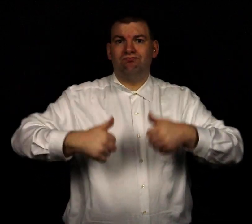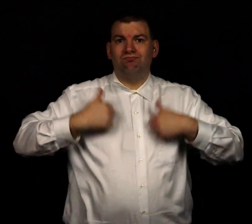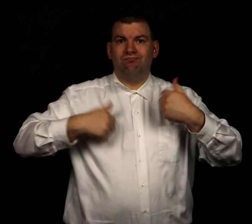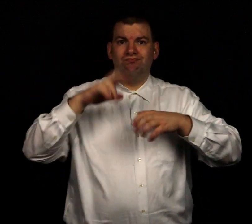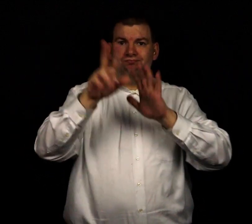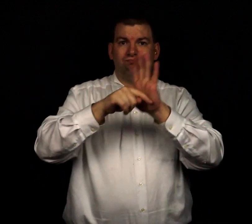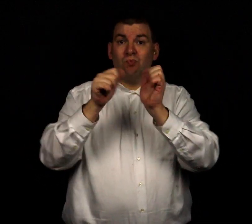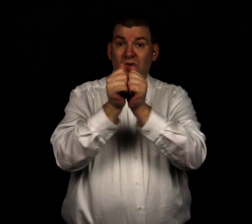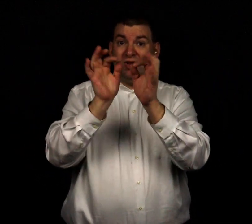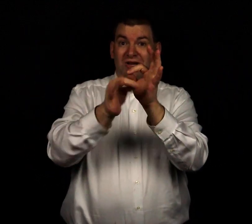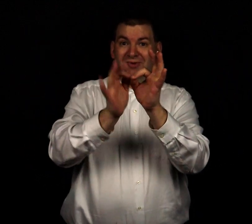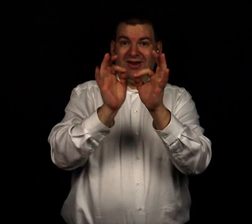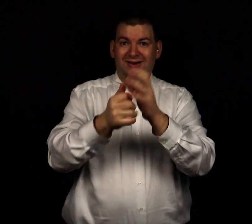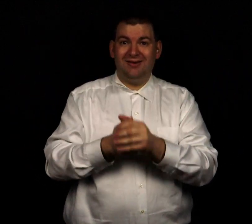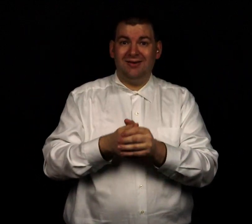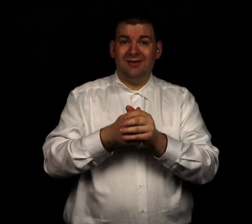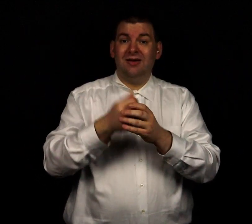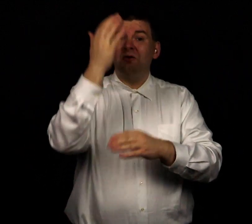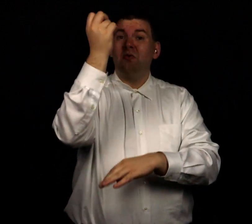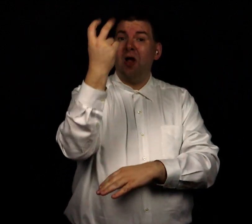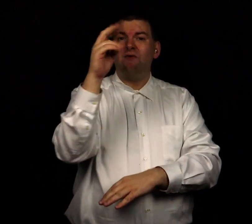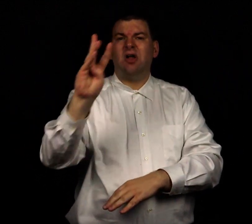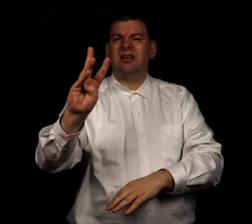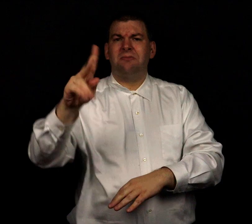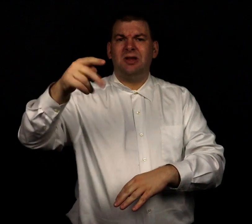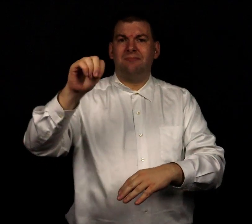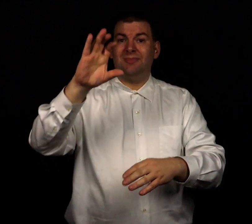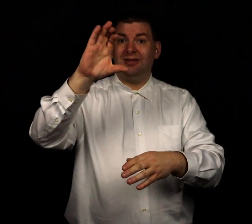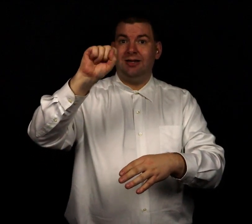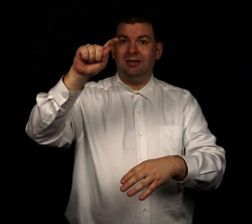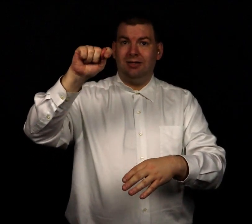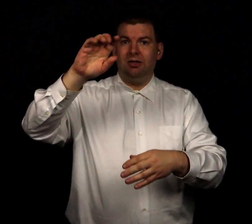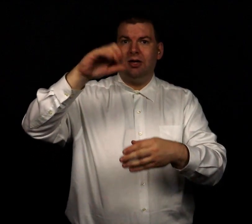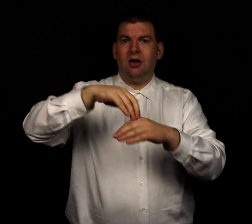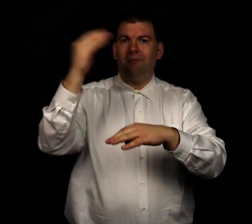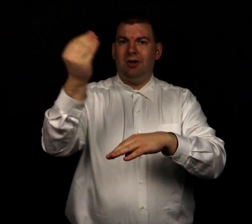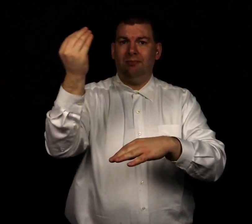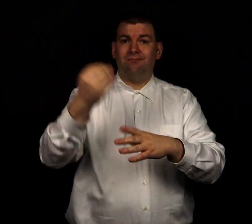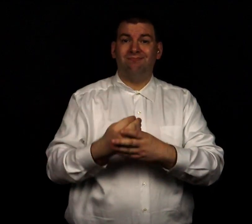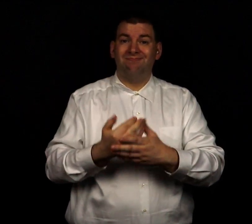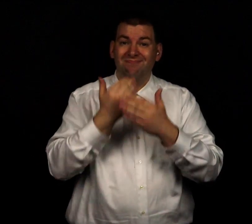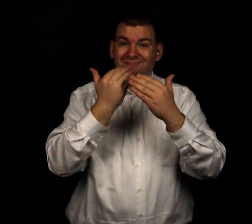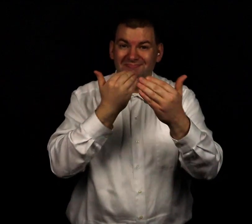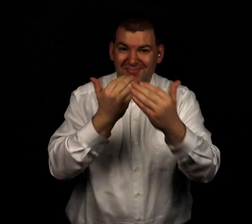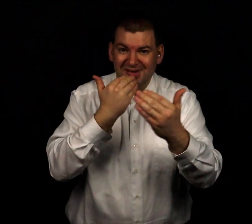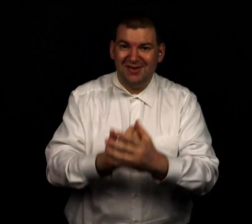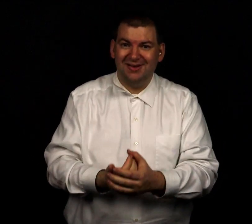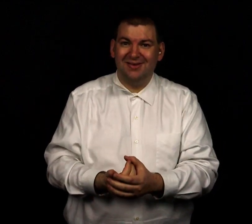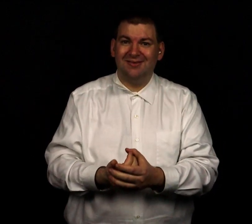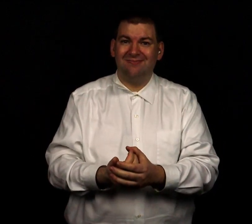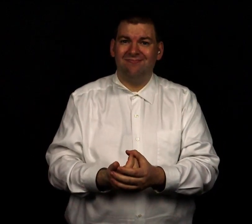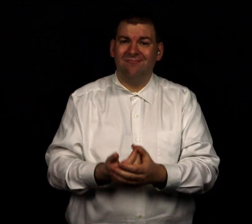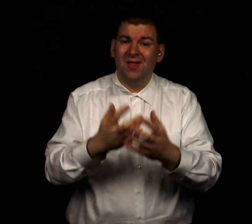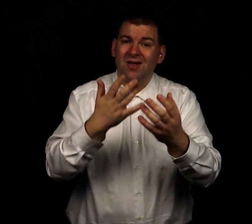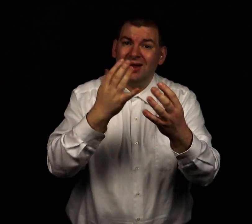session with interpretation at 12 or 6 p.m. CST on Monday. Thank you again and see you